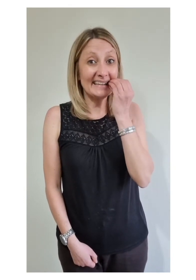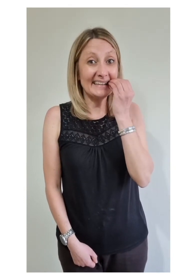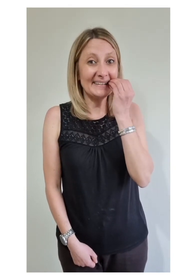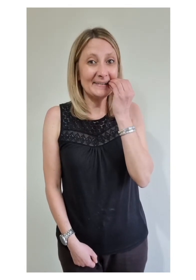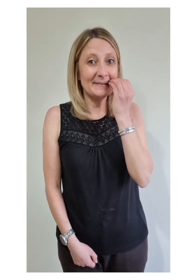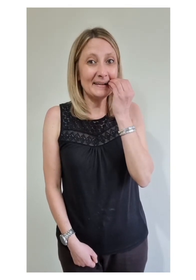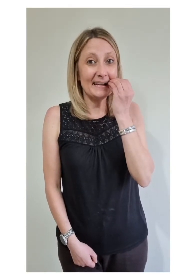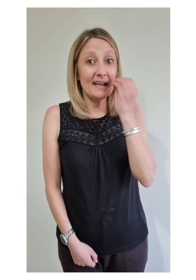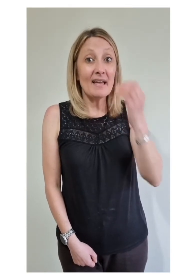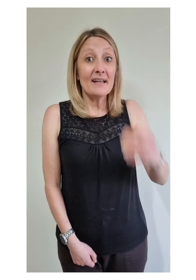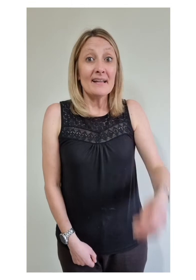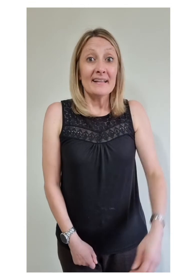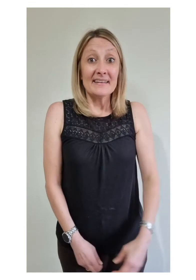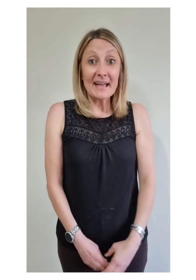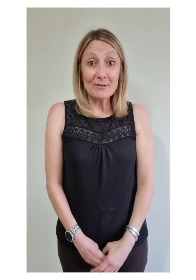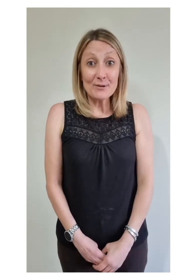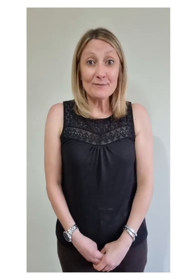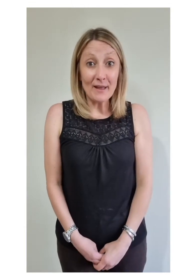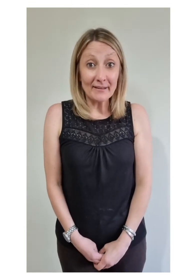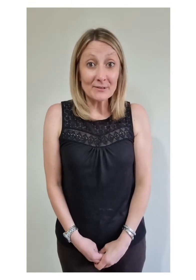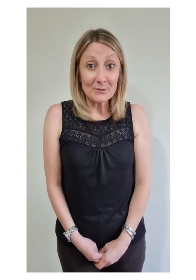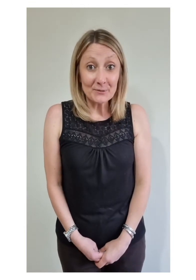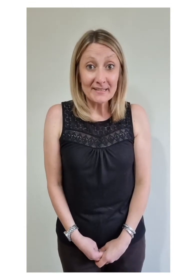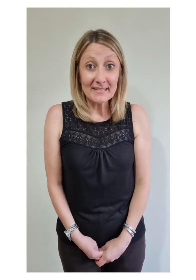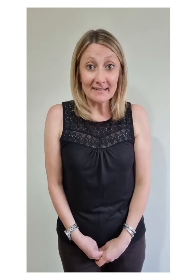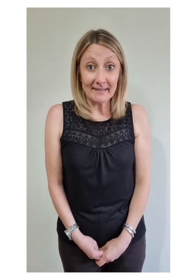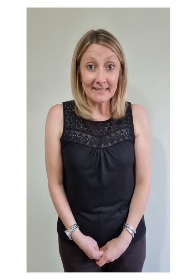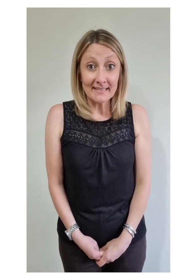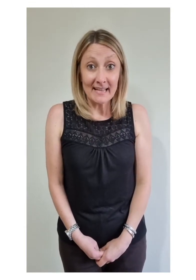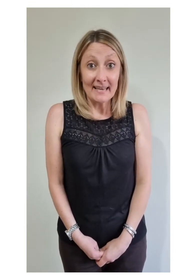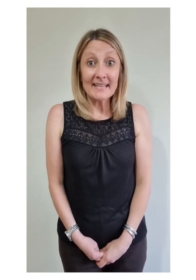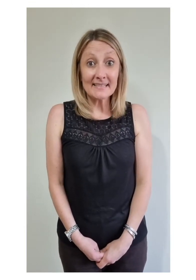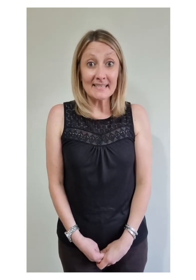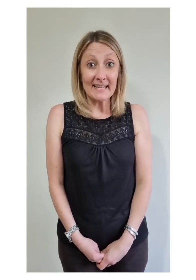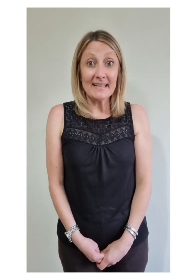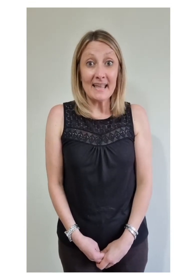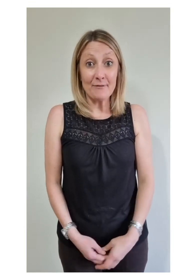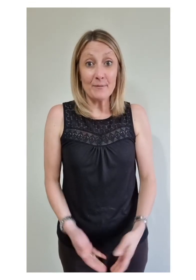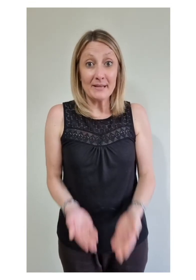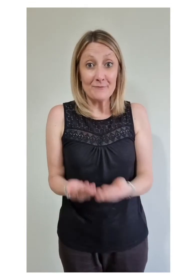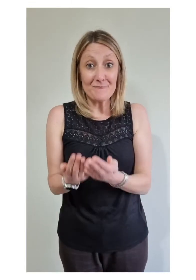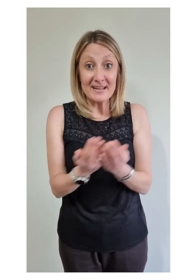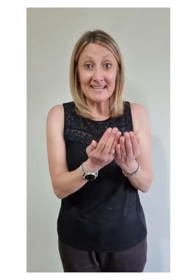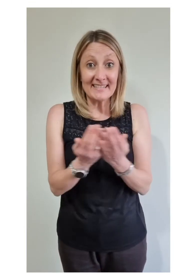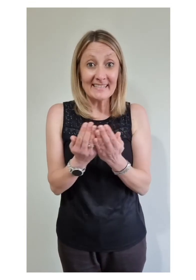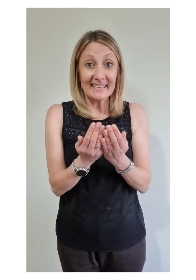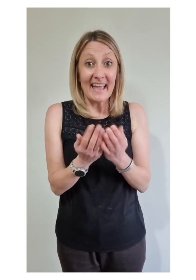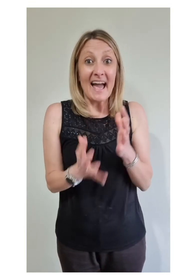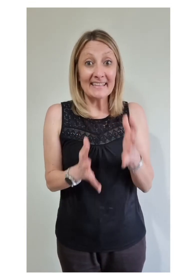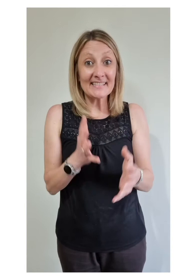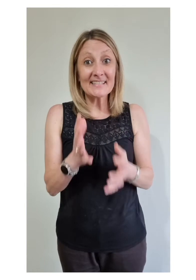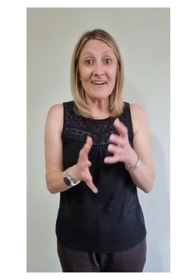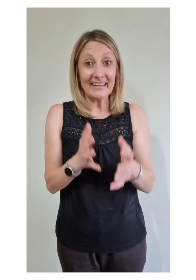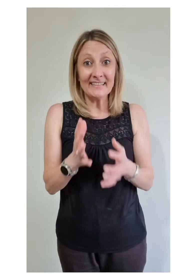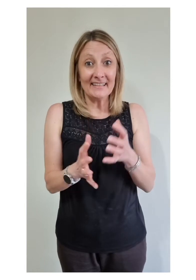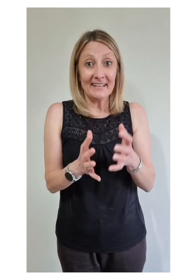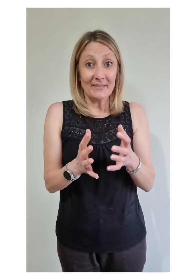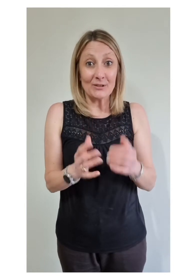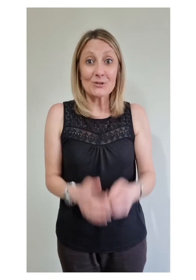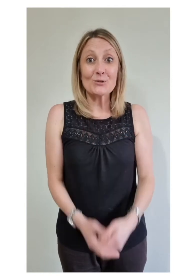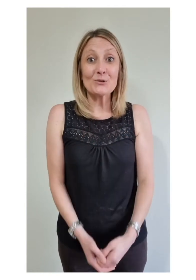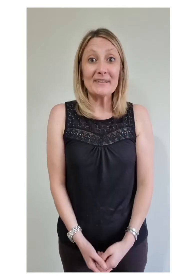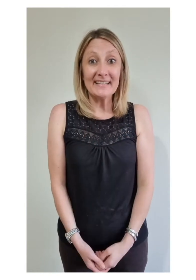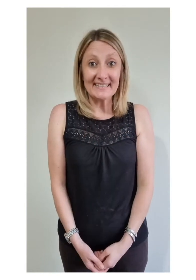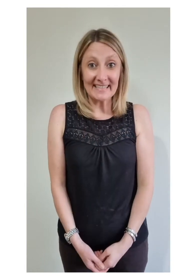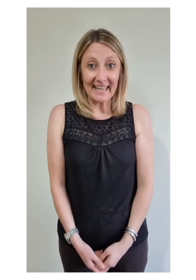Picnic. Now that you've learnt all these signs, let's see if we can read and sign